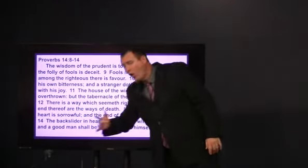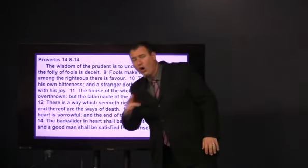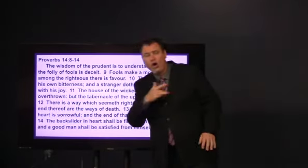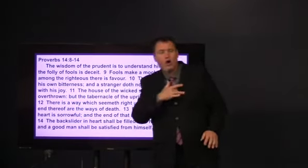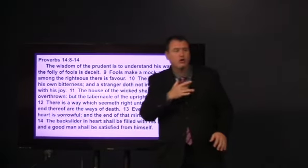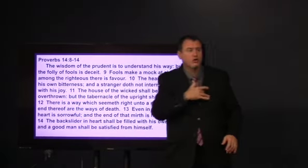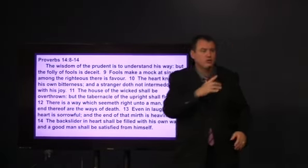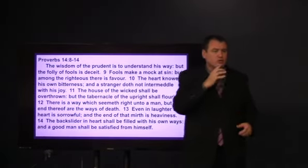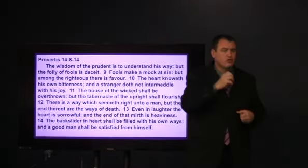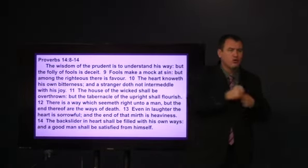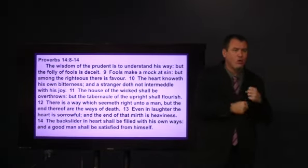the heart is sorrowful,